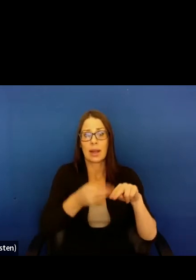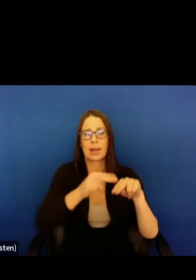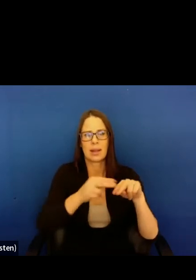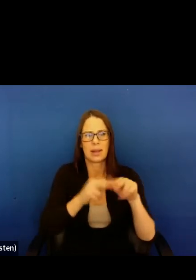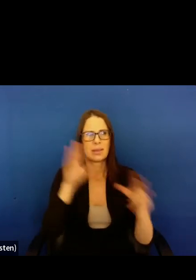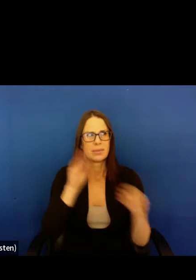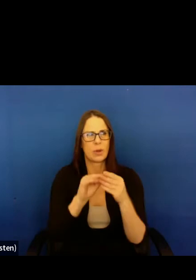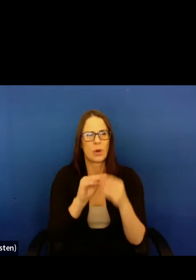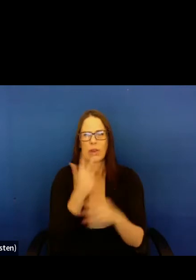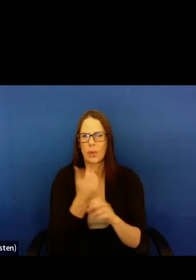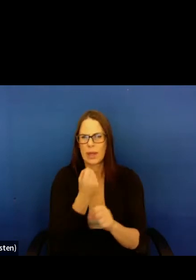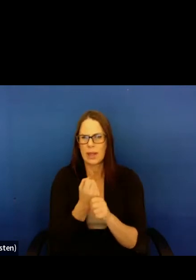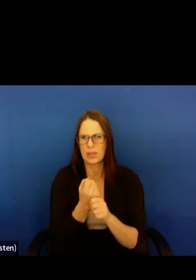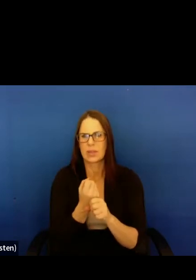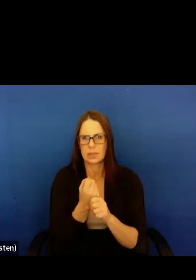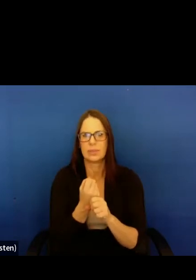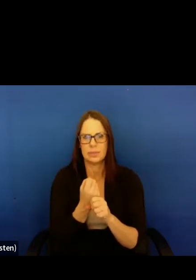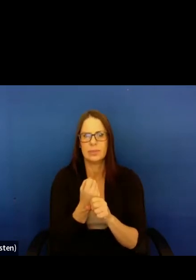3 years or so.